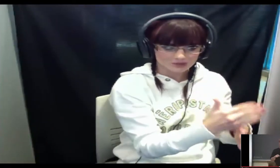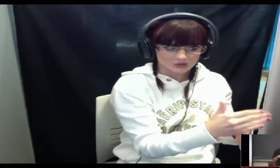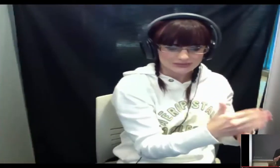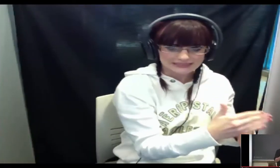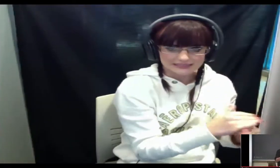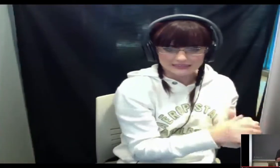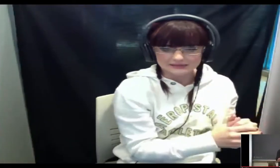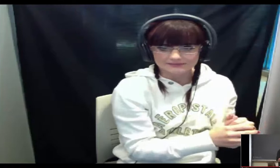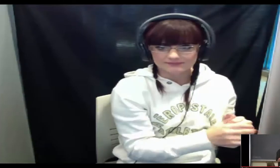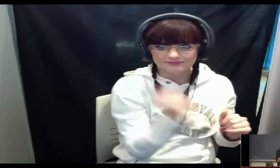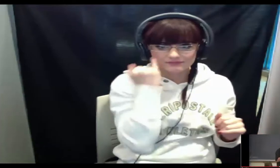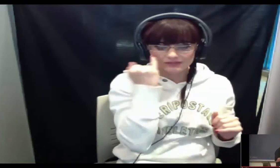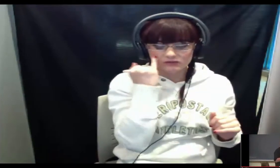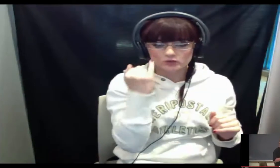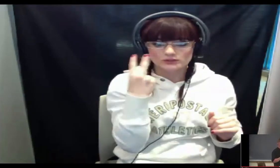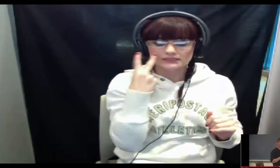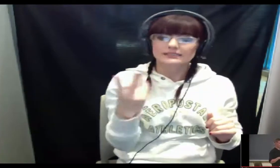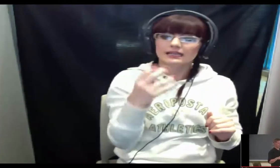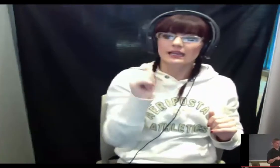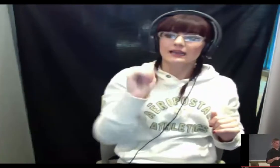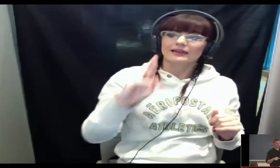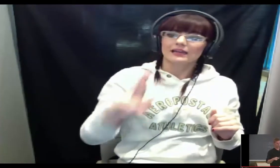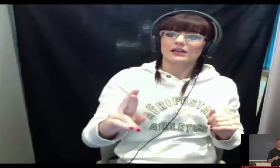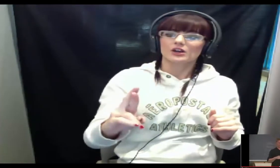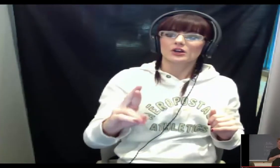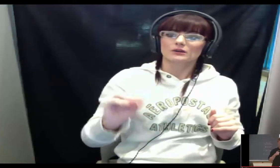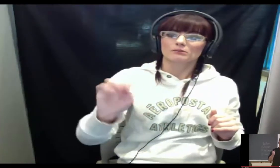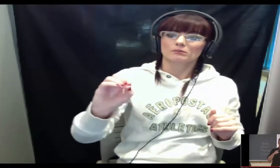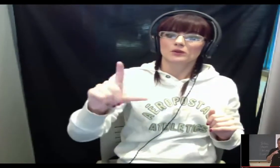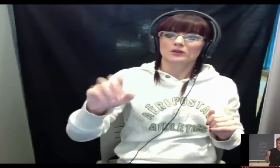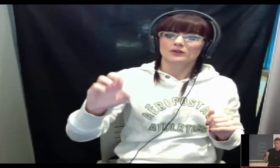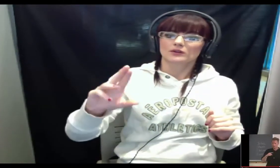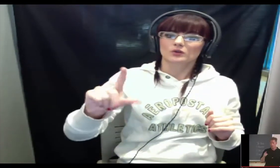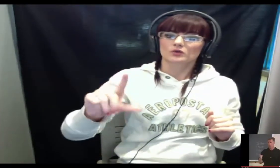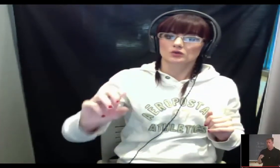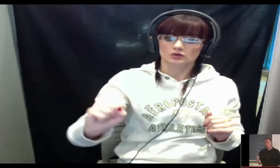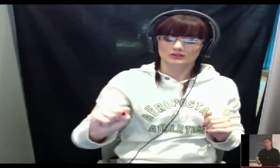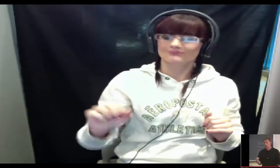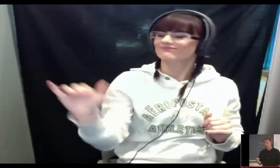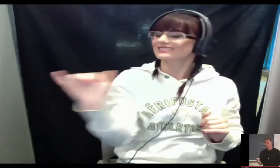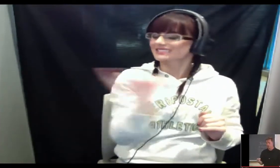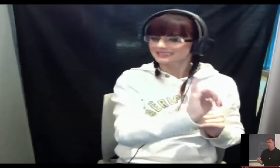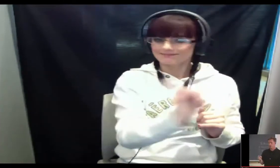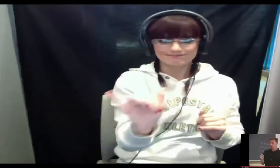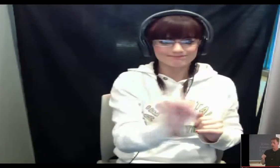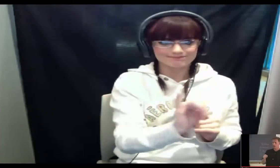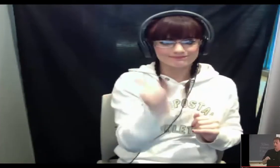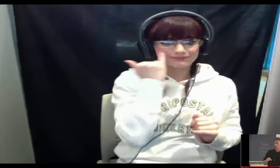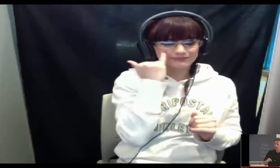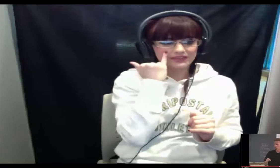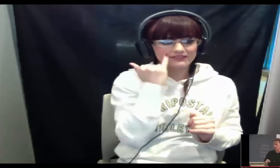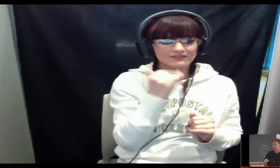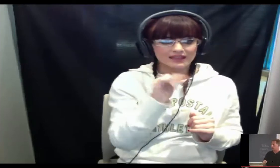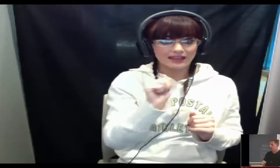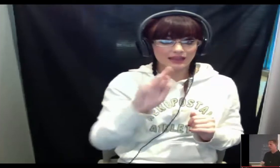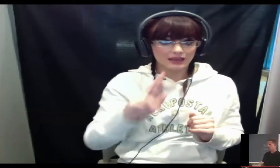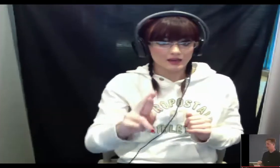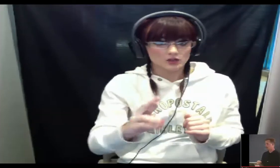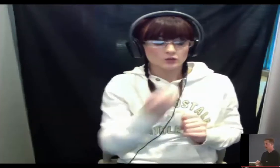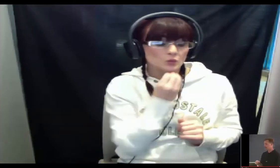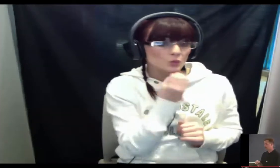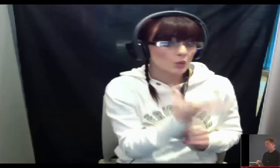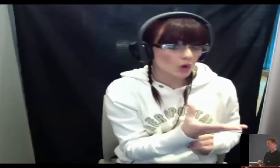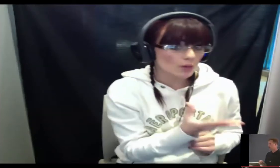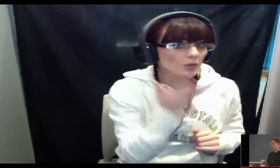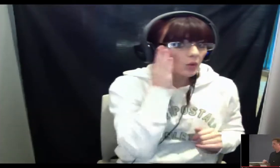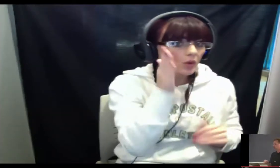air molecules, they're the same way. The warmer the air, the faster those air molecules are moving, and the more space there is between the air